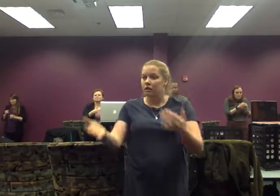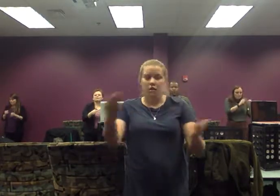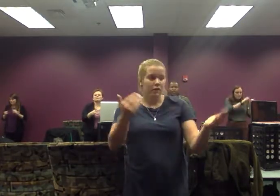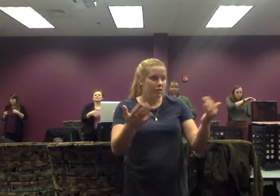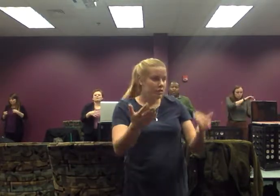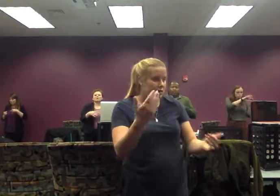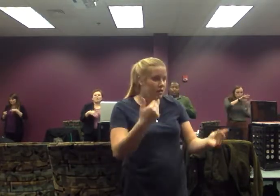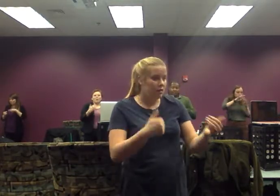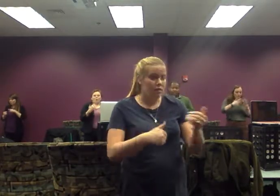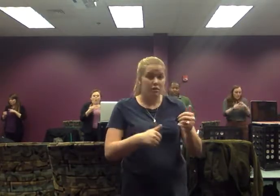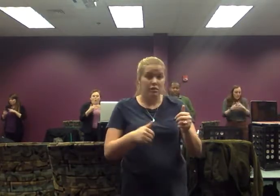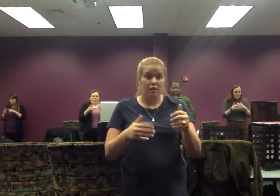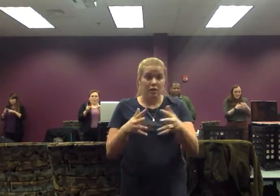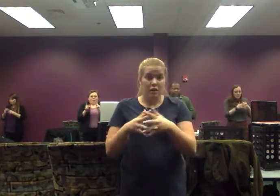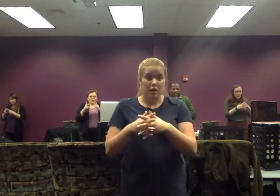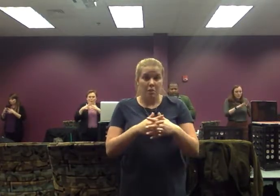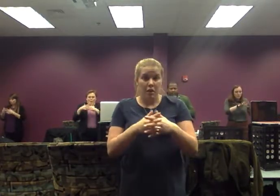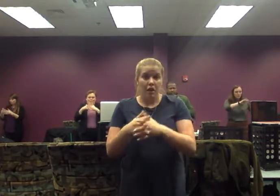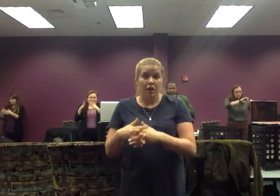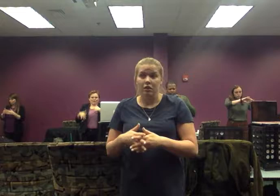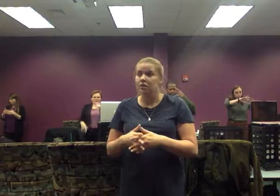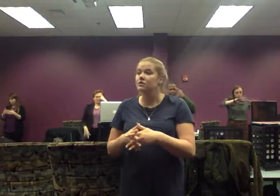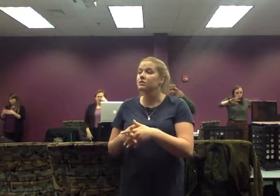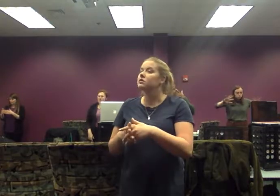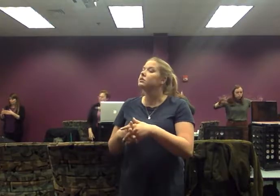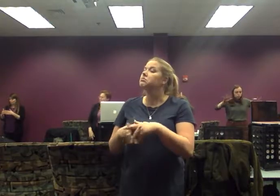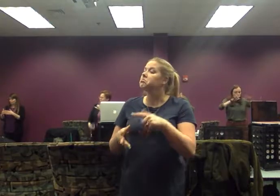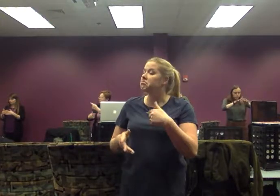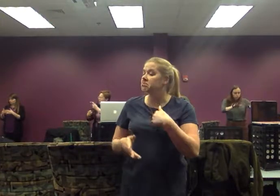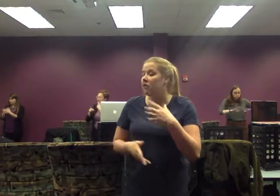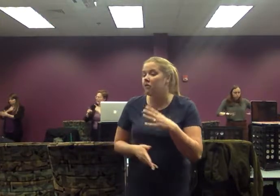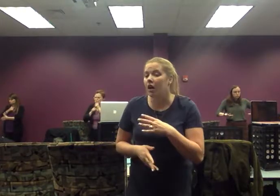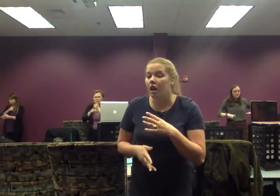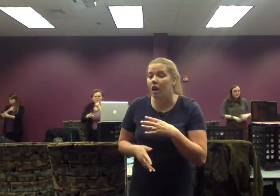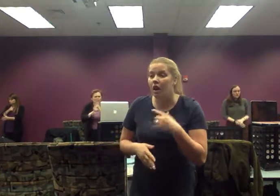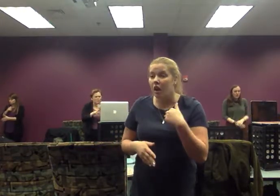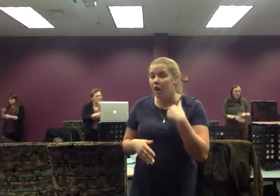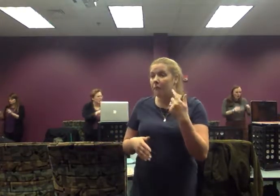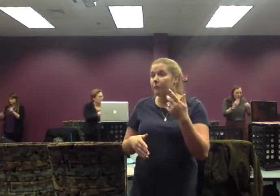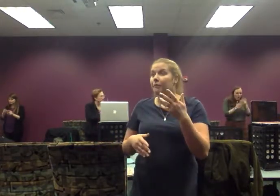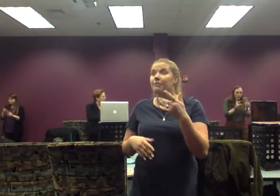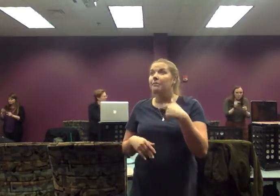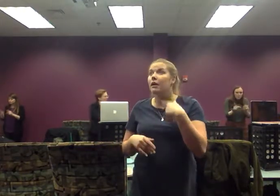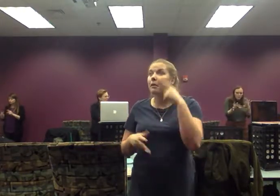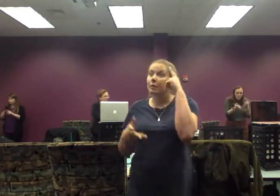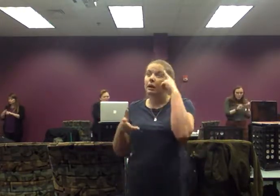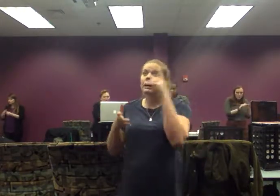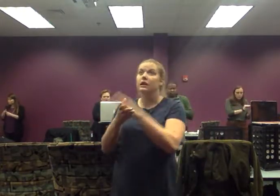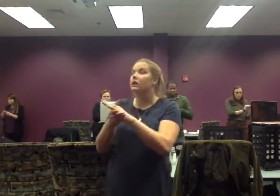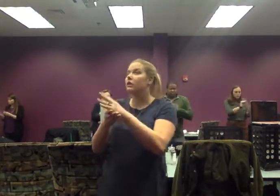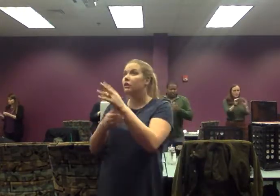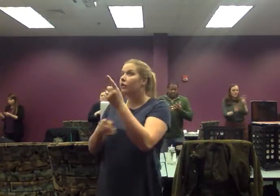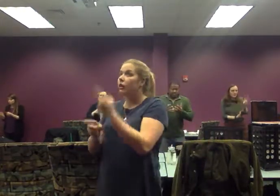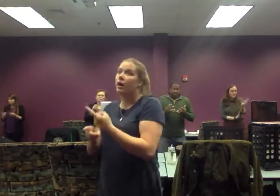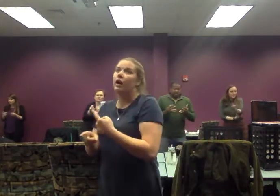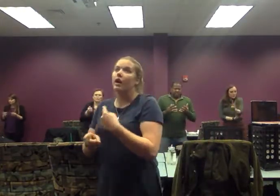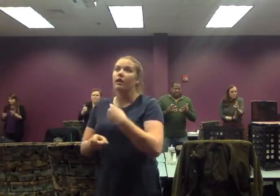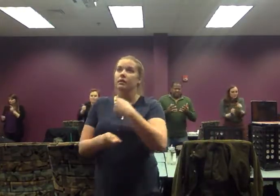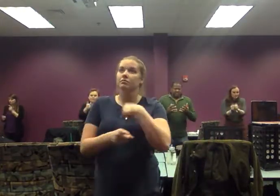of Americans thought they were doing the right thing. They were, after all, following manifest destiny. We were together somewhat